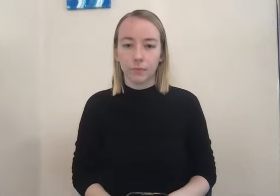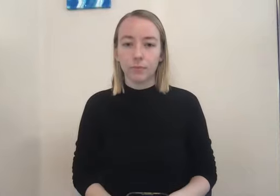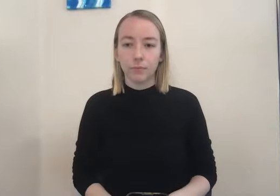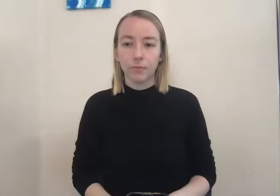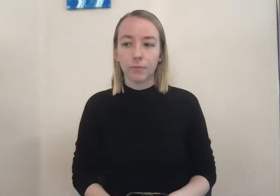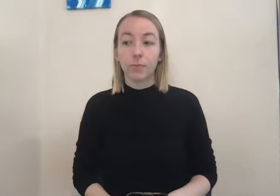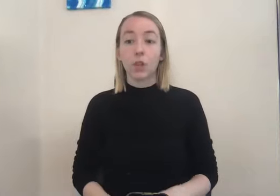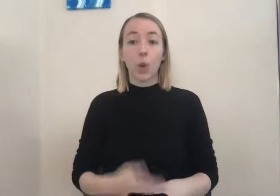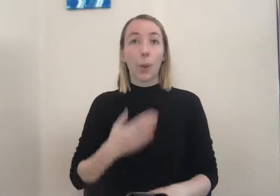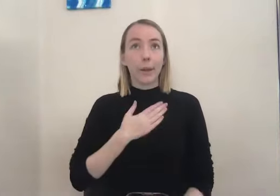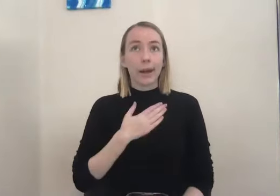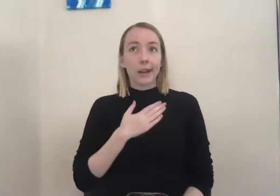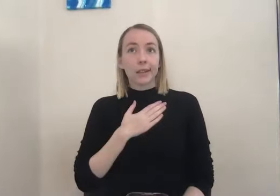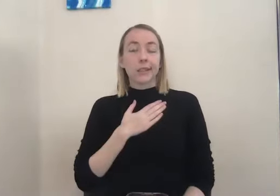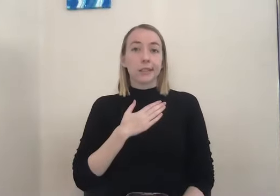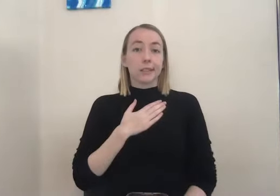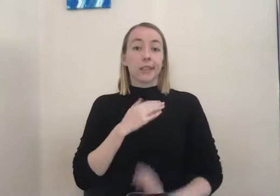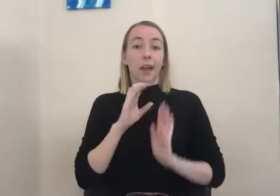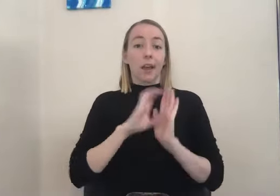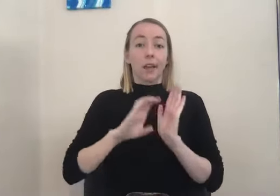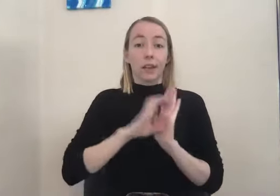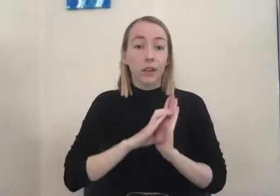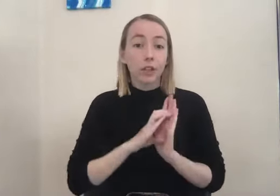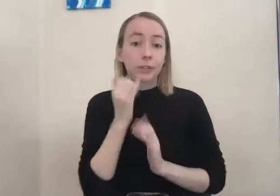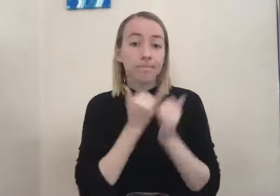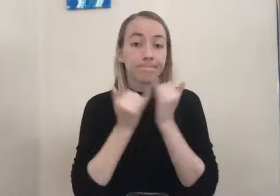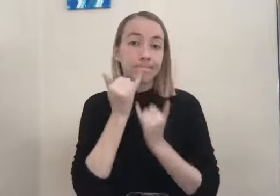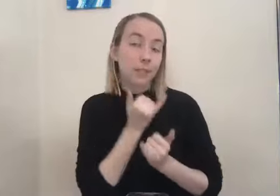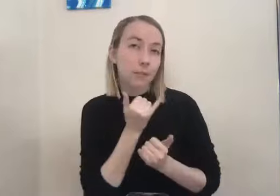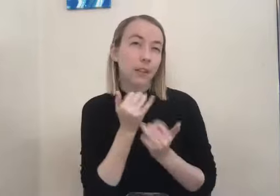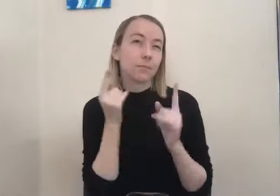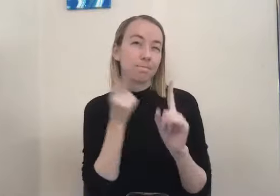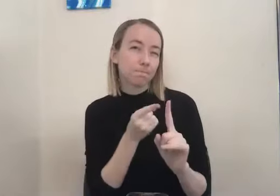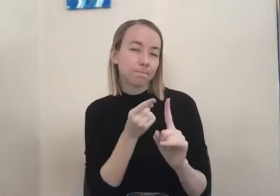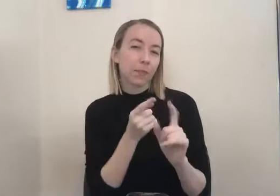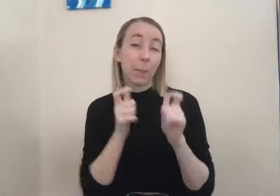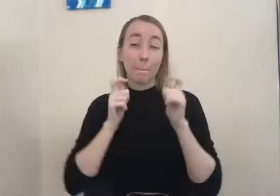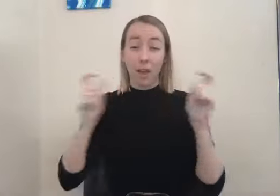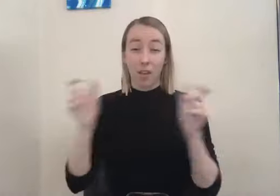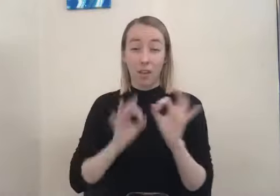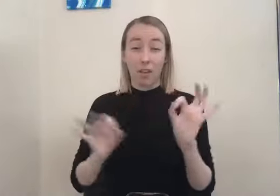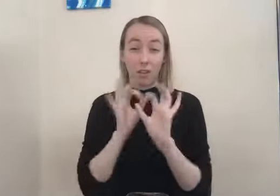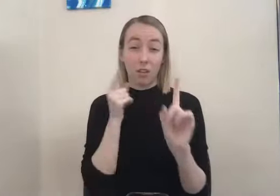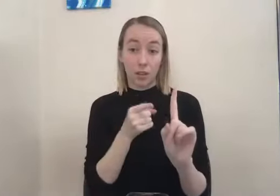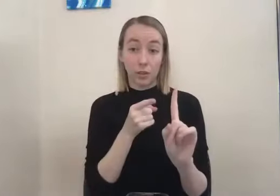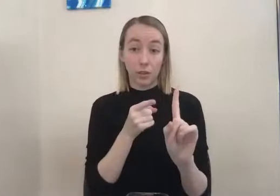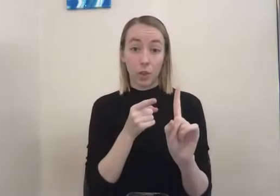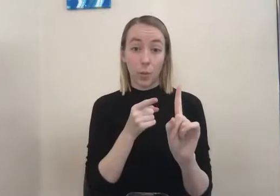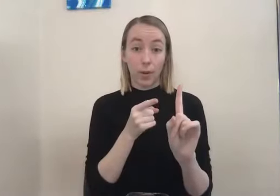how I travelled through my steps. And I'm grateful that Al-Anon allows us to do that. It allows us to go through the programme in whatever way we want to